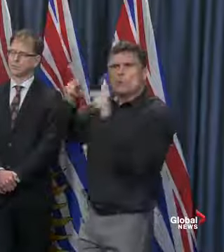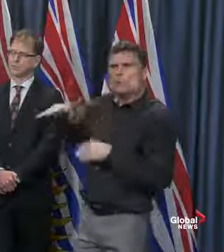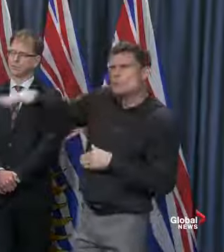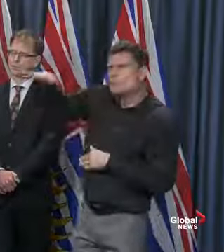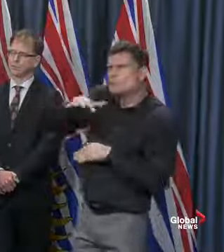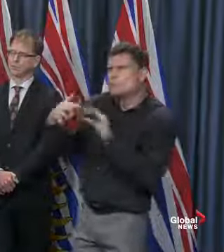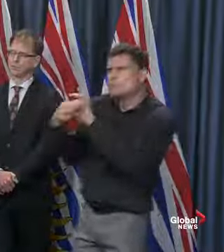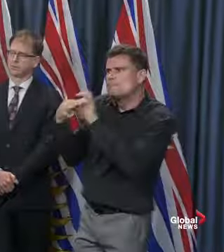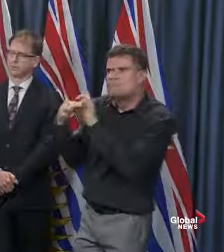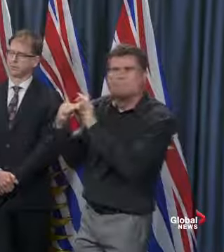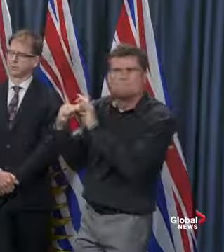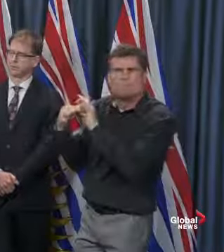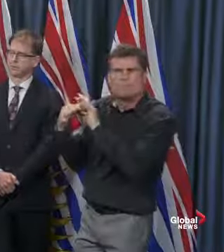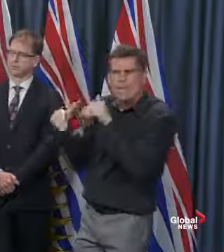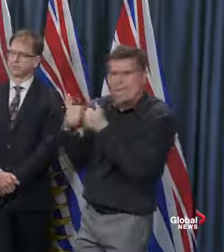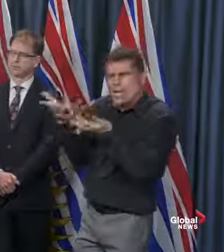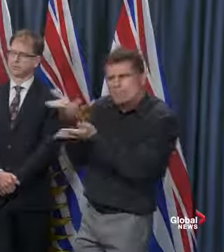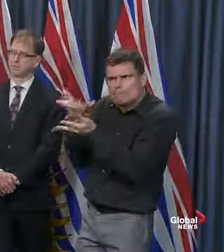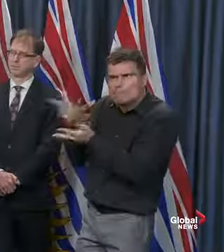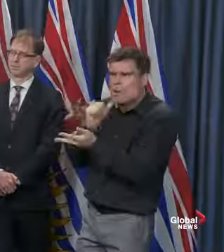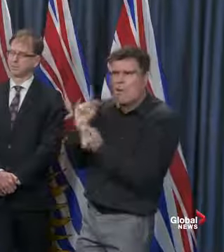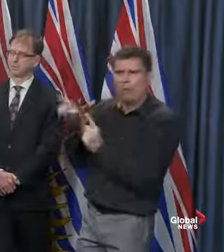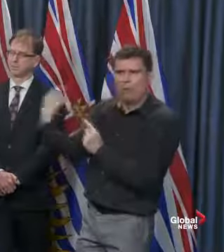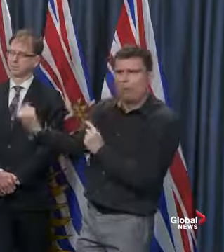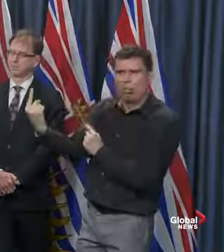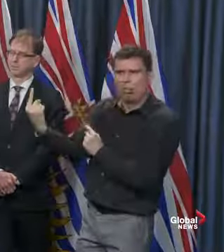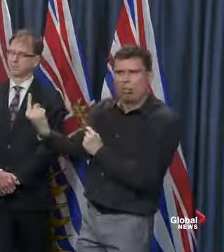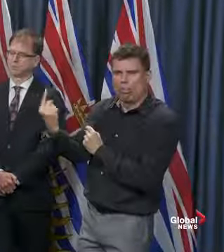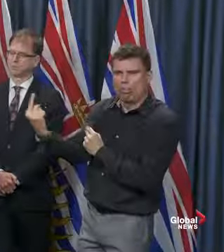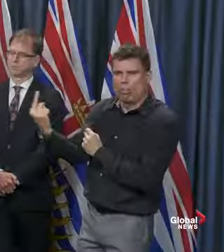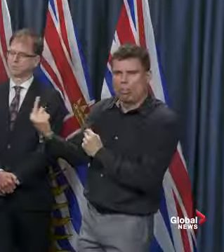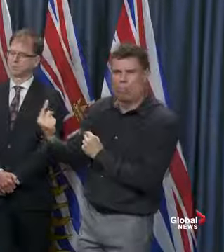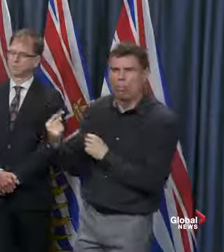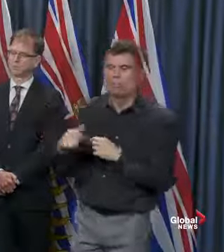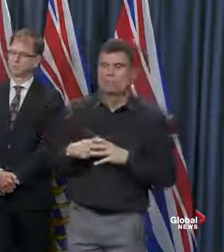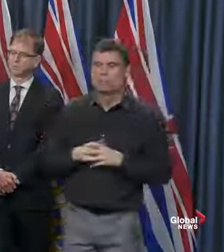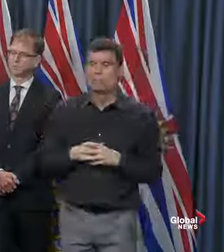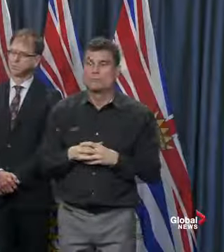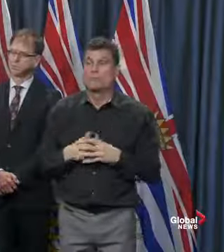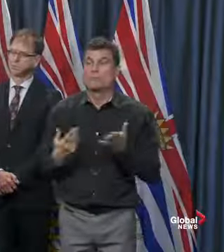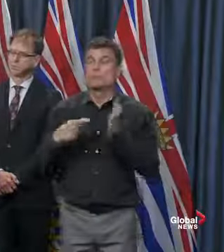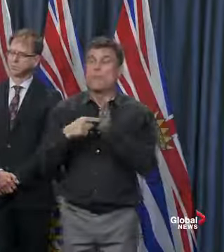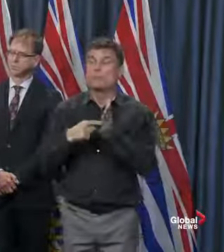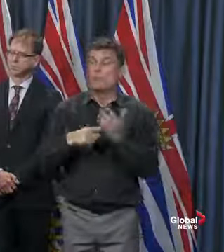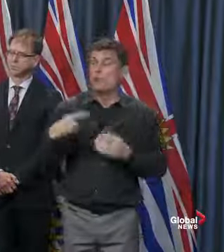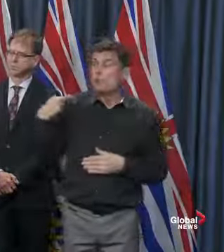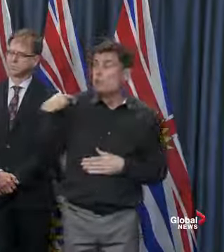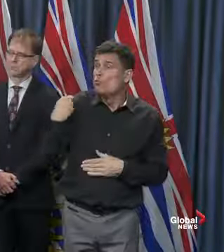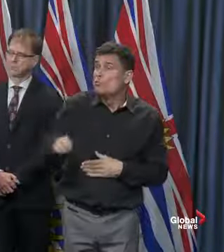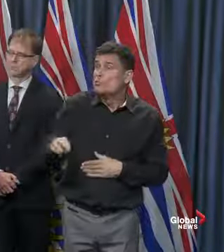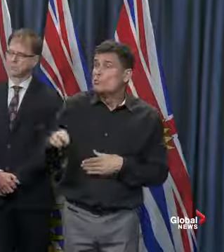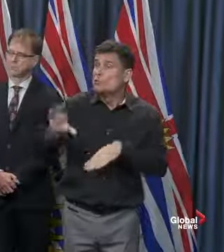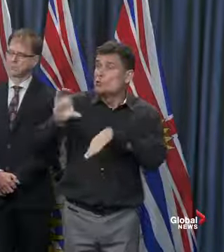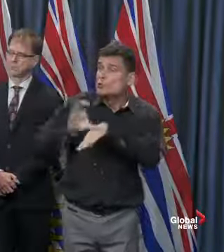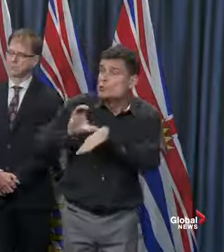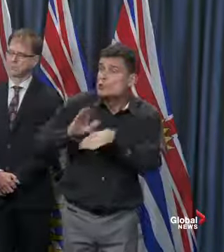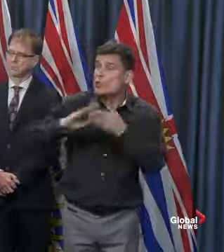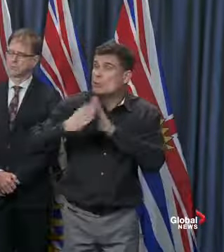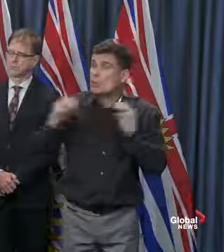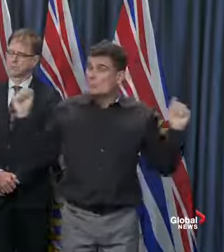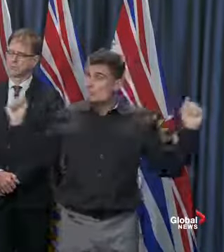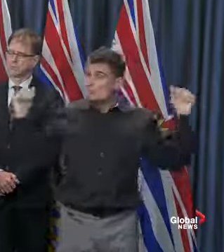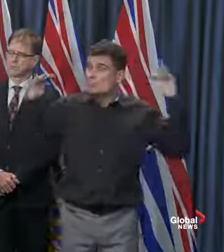communities, having ways that we can regularly connect, having people who phone people on a regular basis,